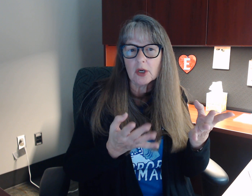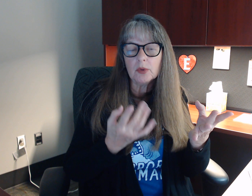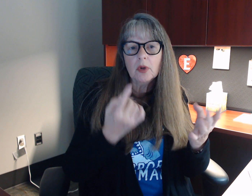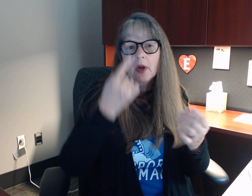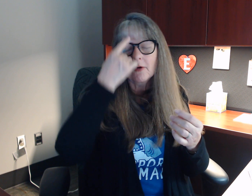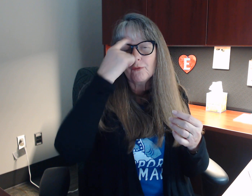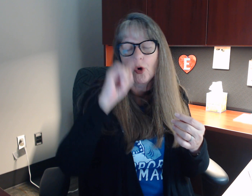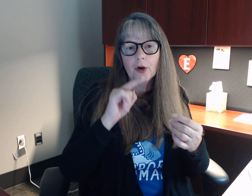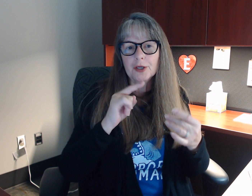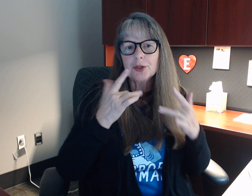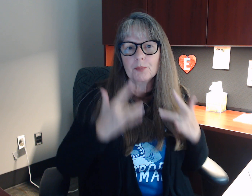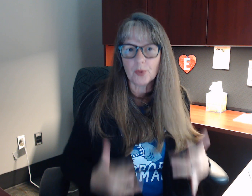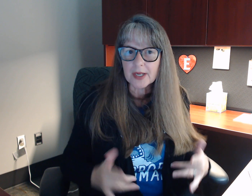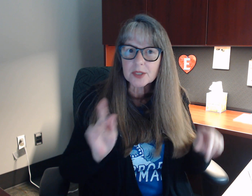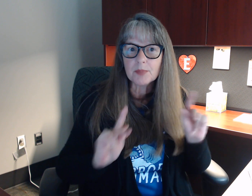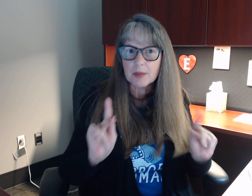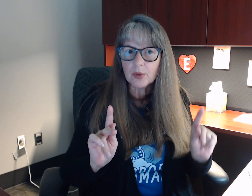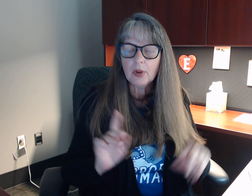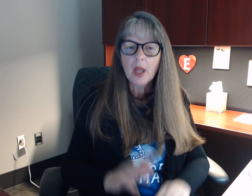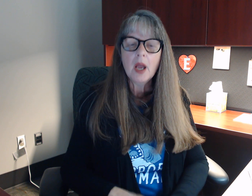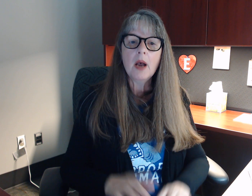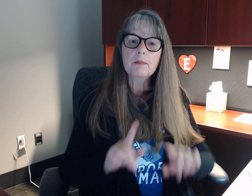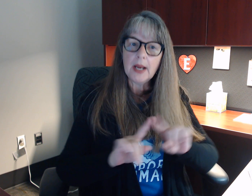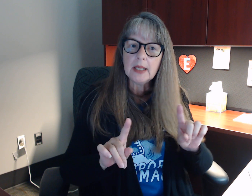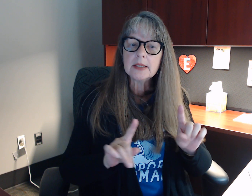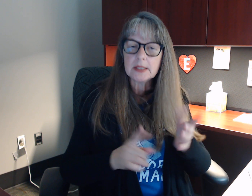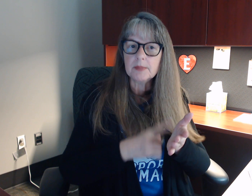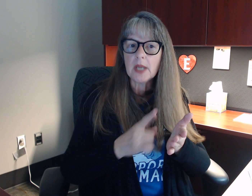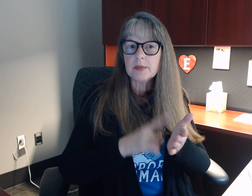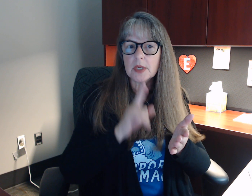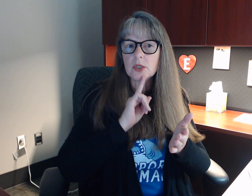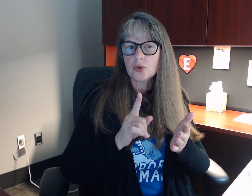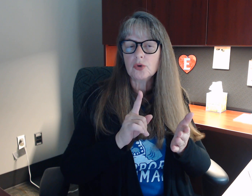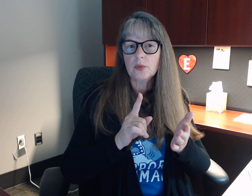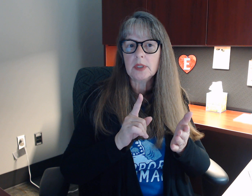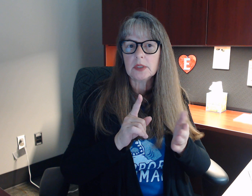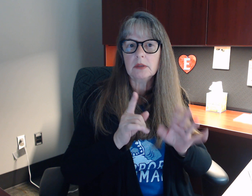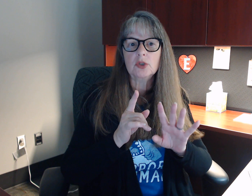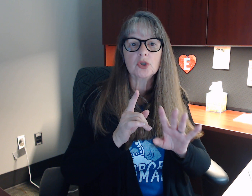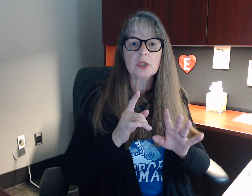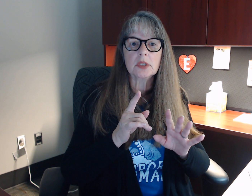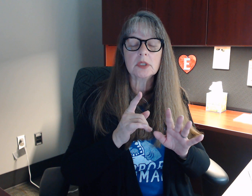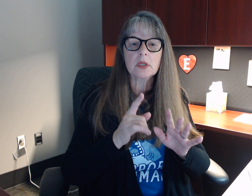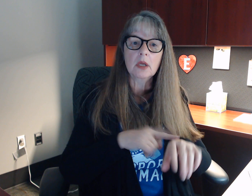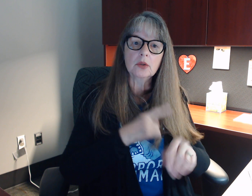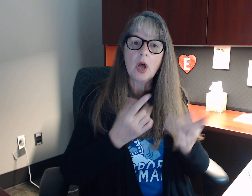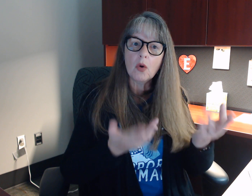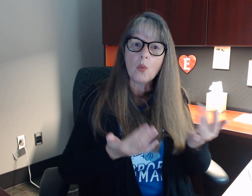terrible for depressed people. But sometimes that is true. It's just this long